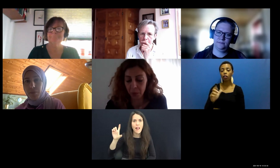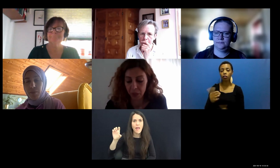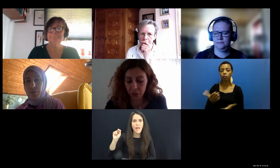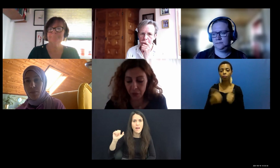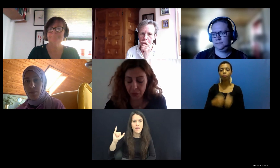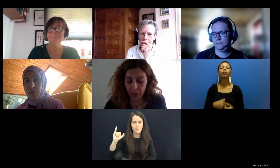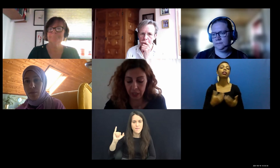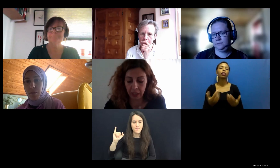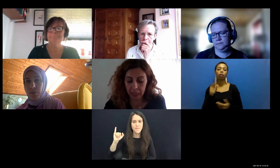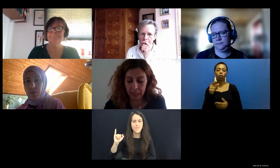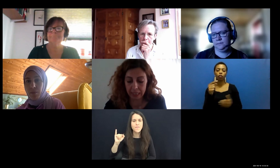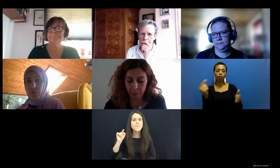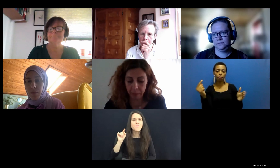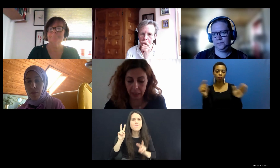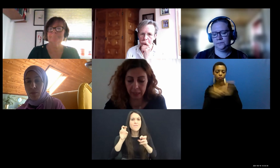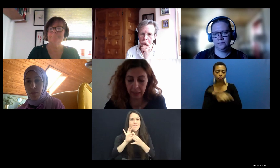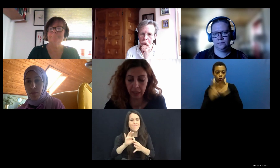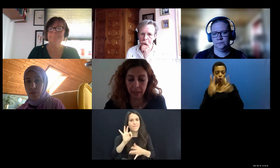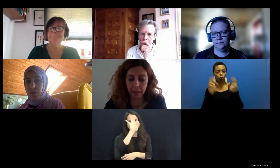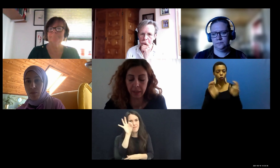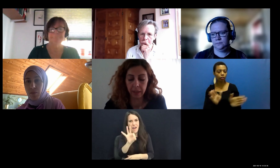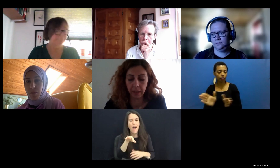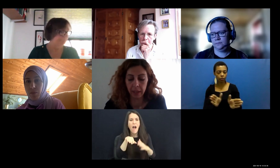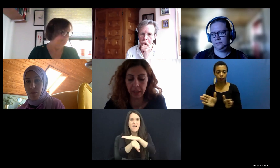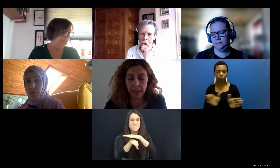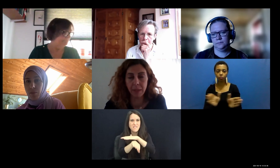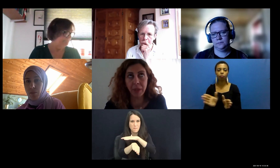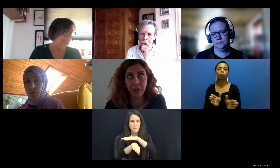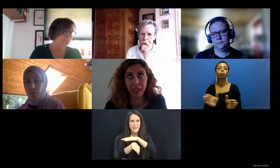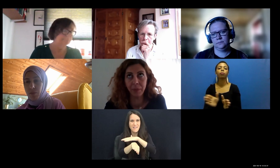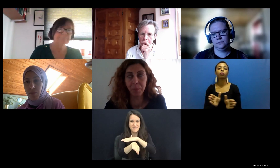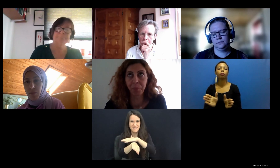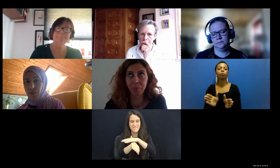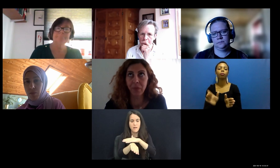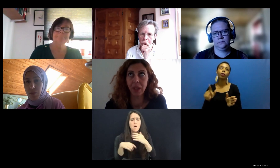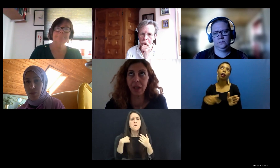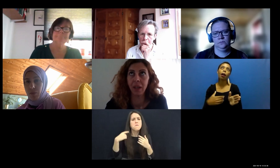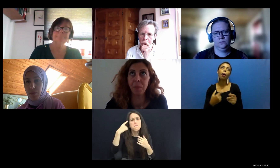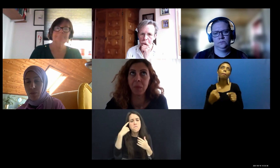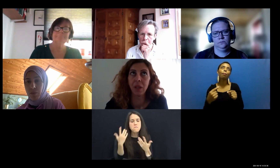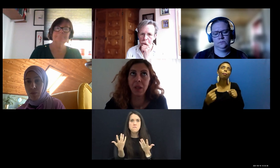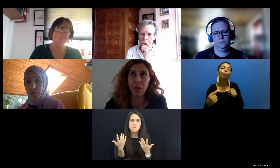Yeah, on the question of accessibility, and similarly,